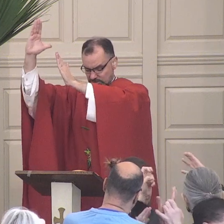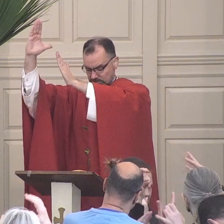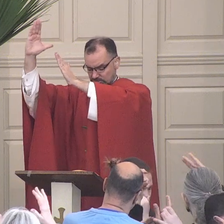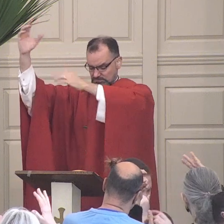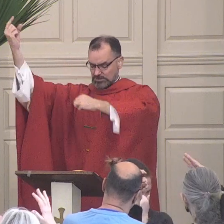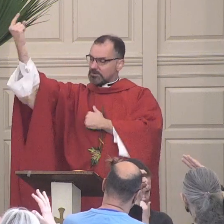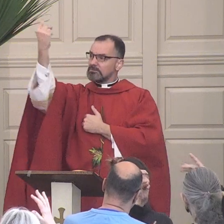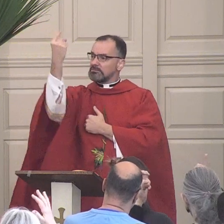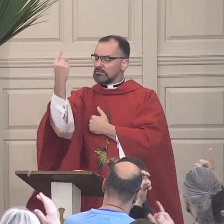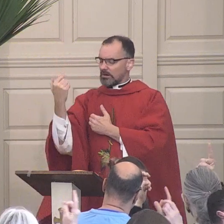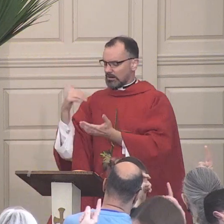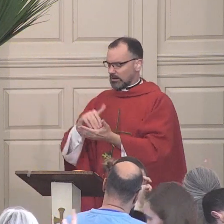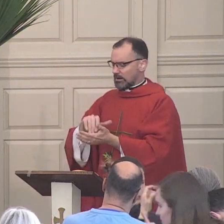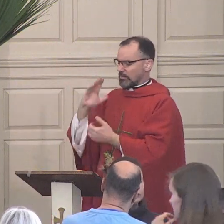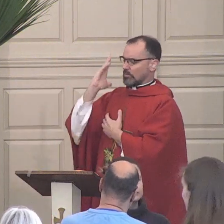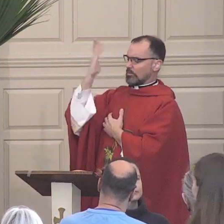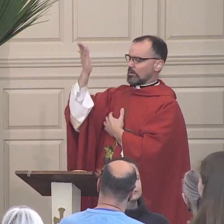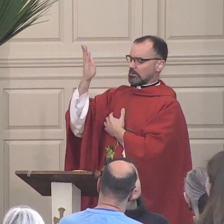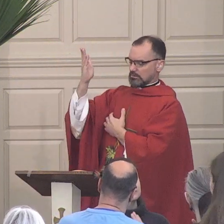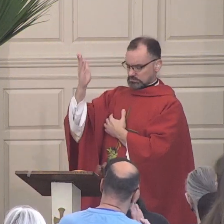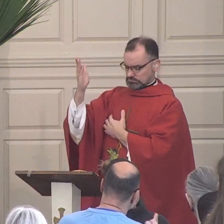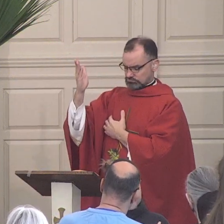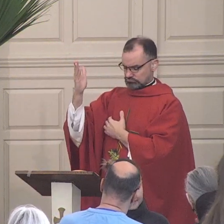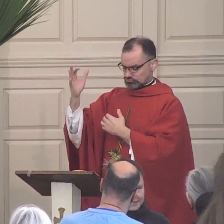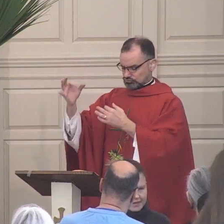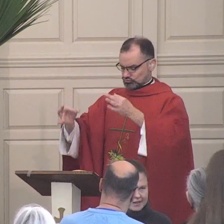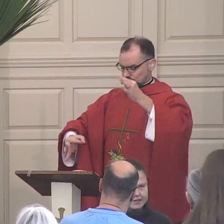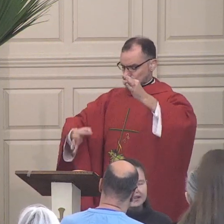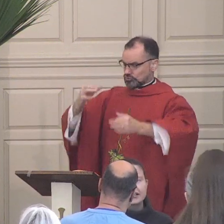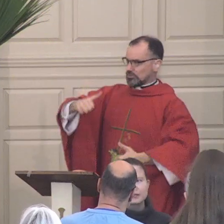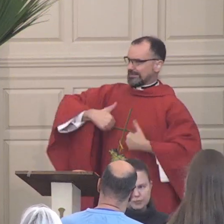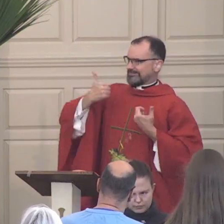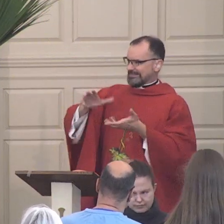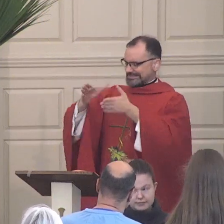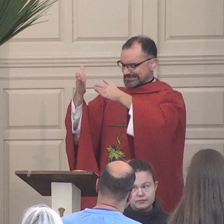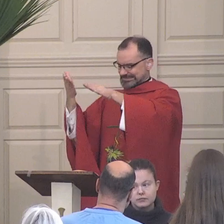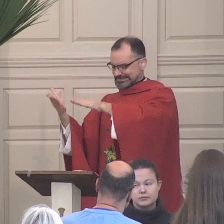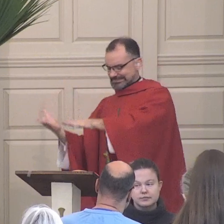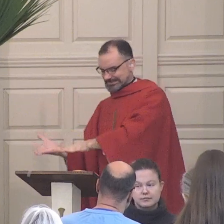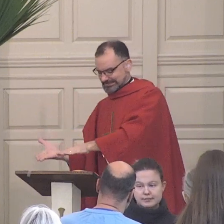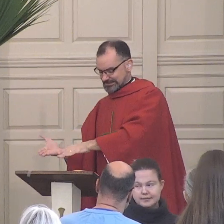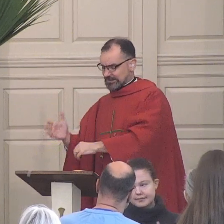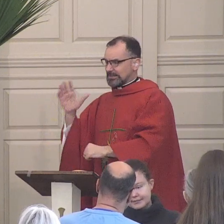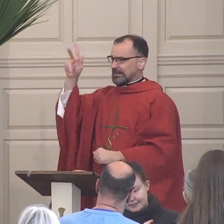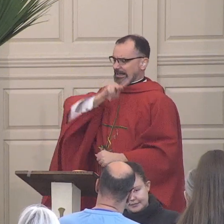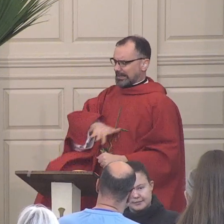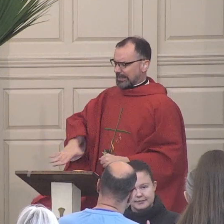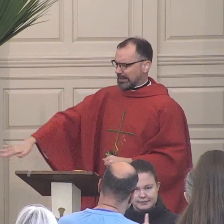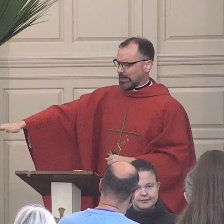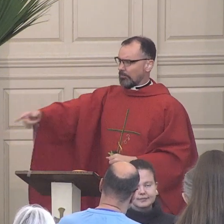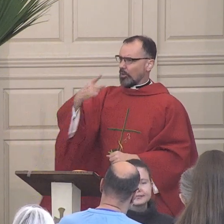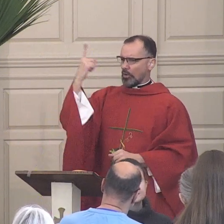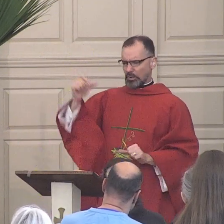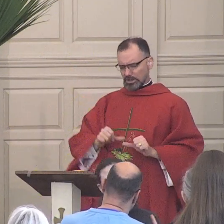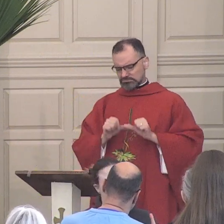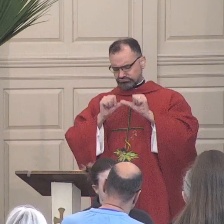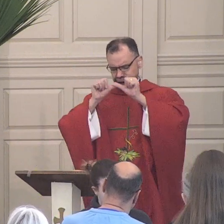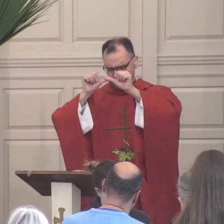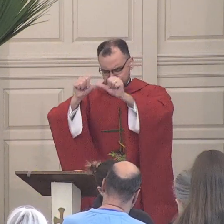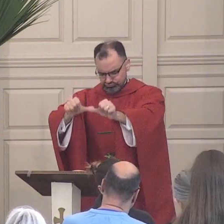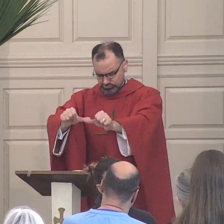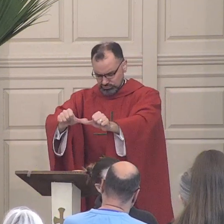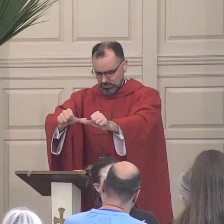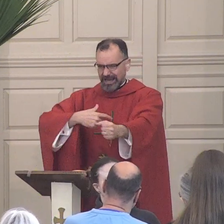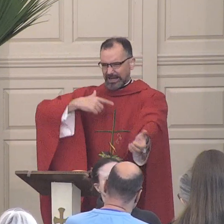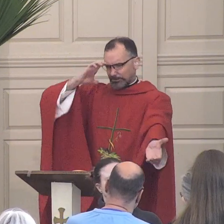church. I confess one baptism for the forgiveness of sins, and I look forward to the resurrection of the dead and the life of the